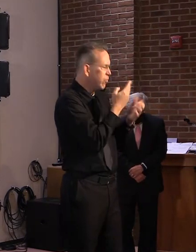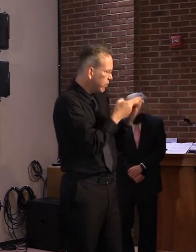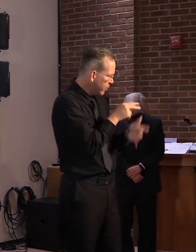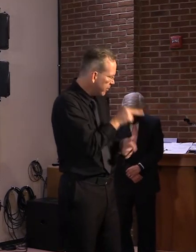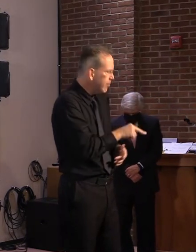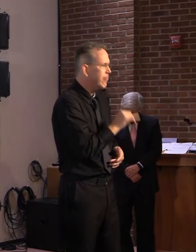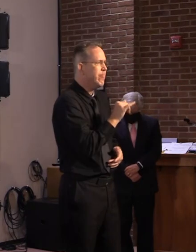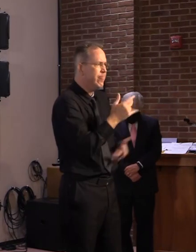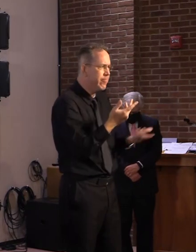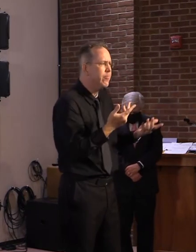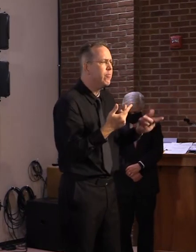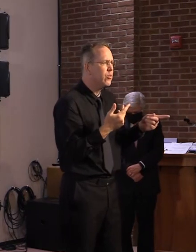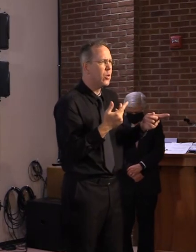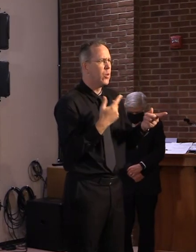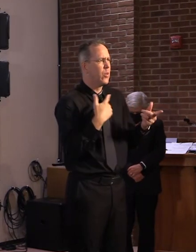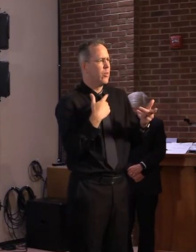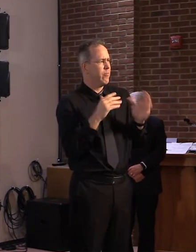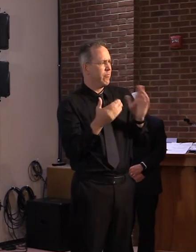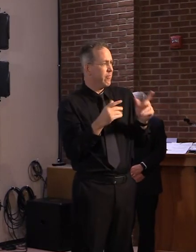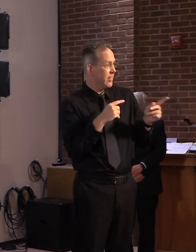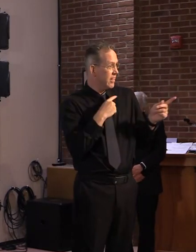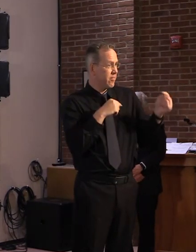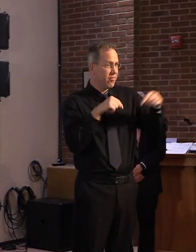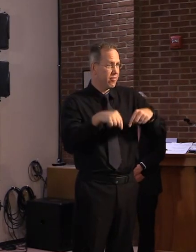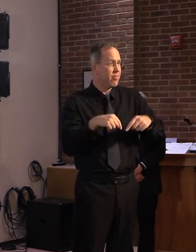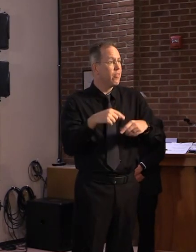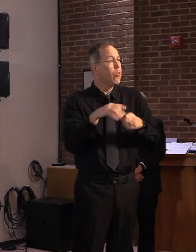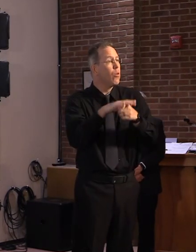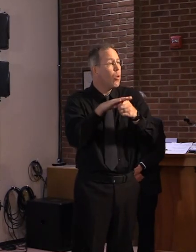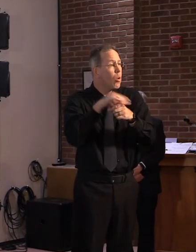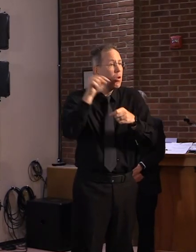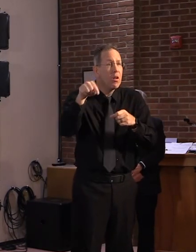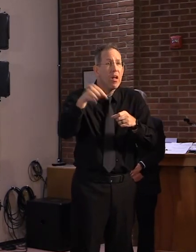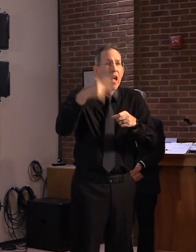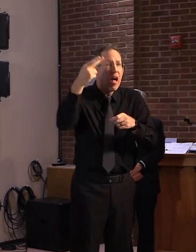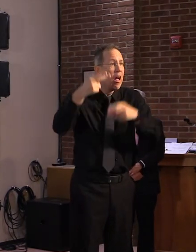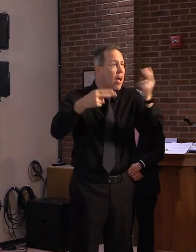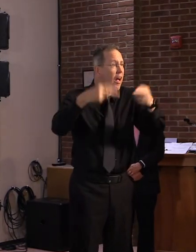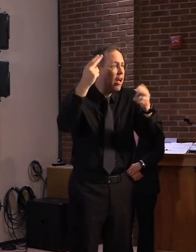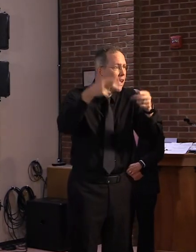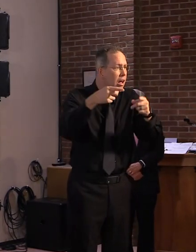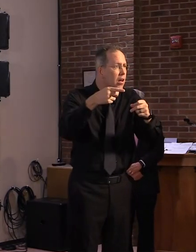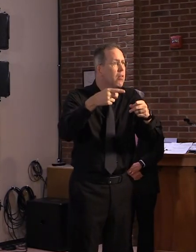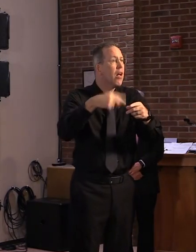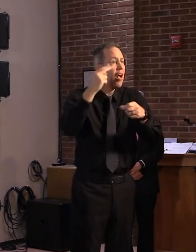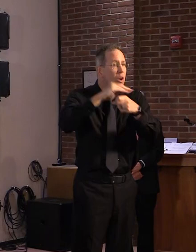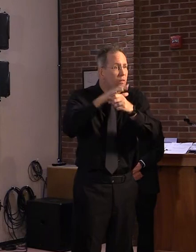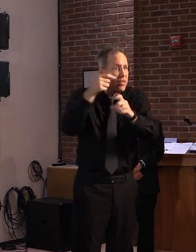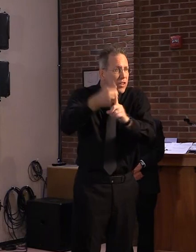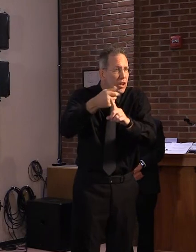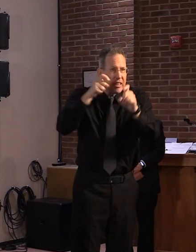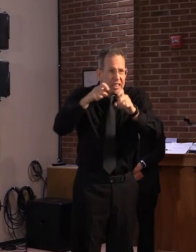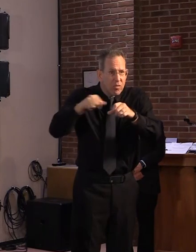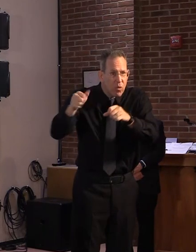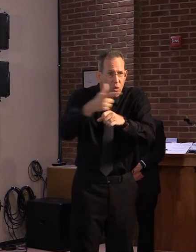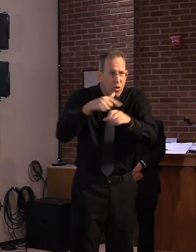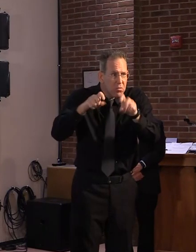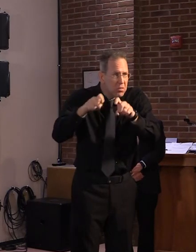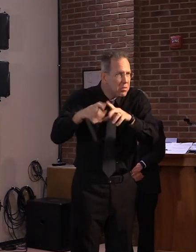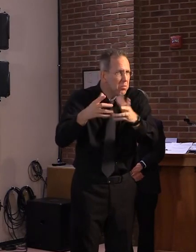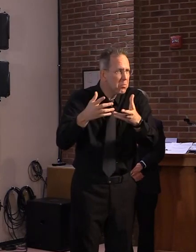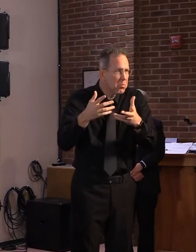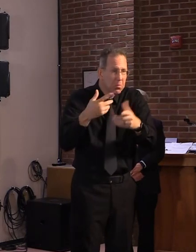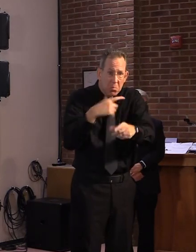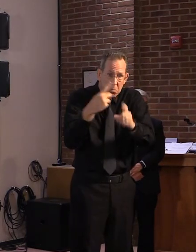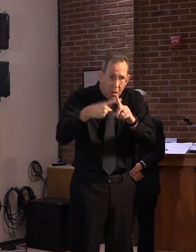rates on the serology testing would be in the 10% range in places where they already knew that there was a